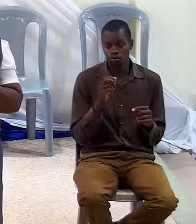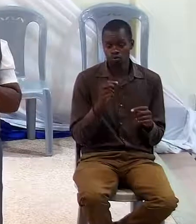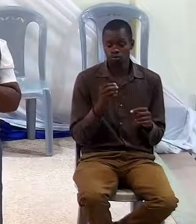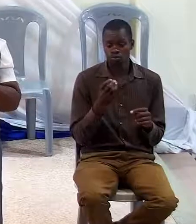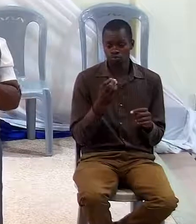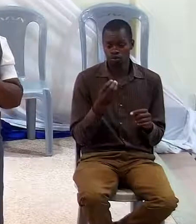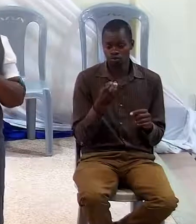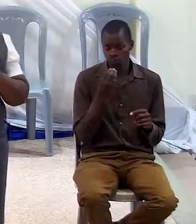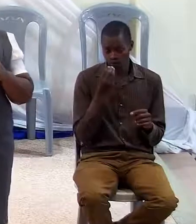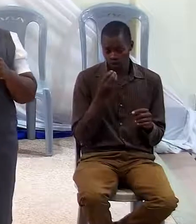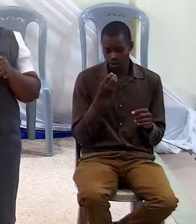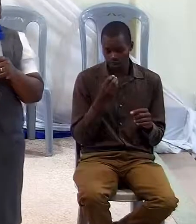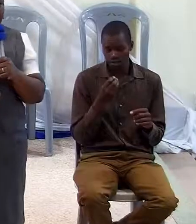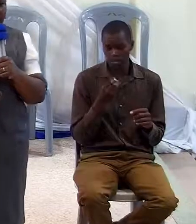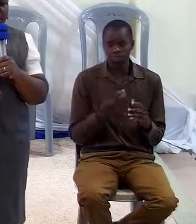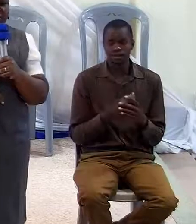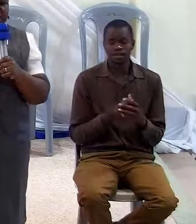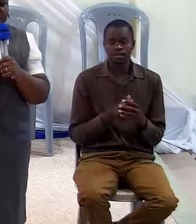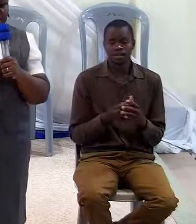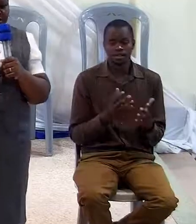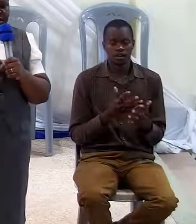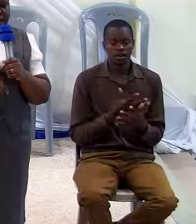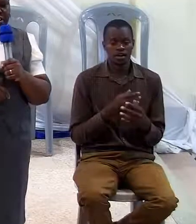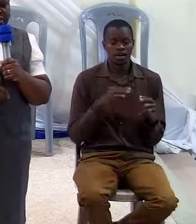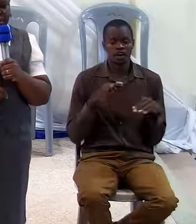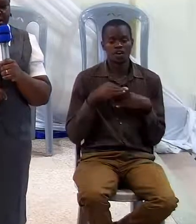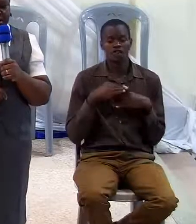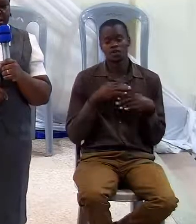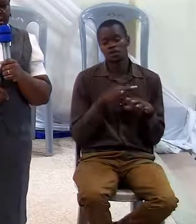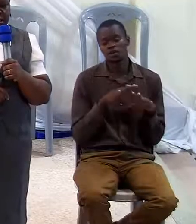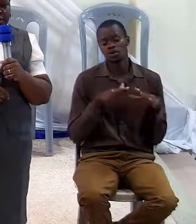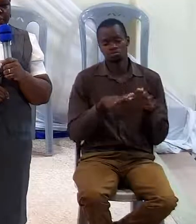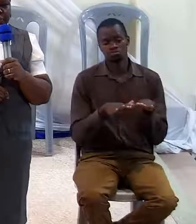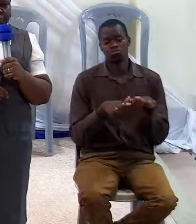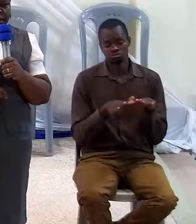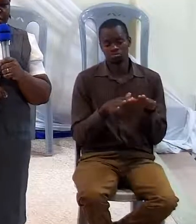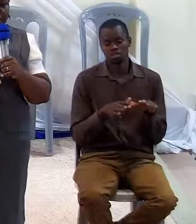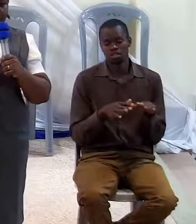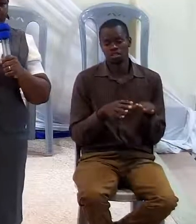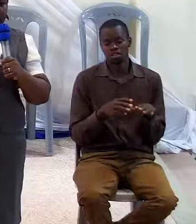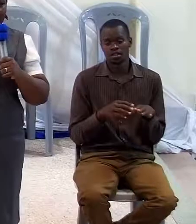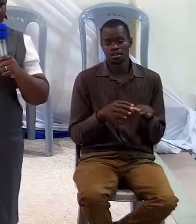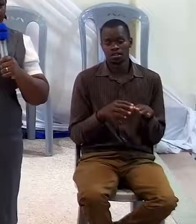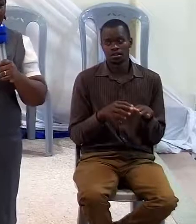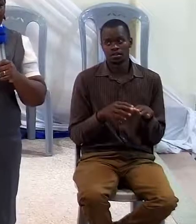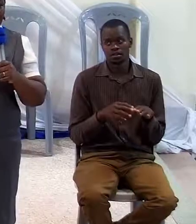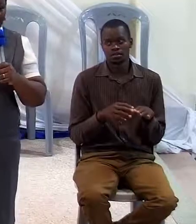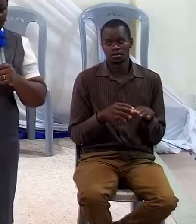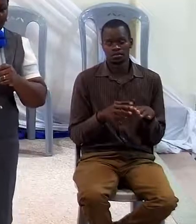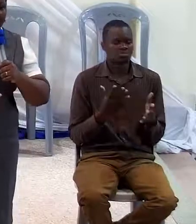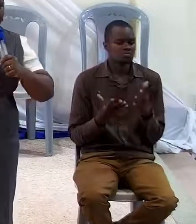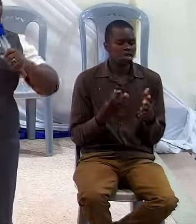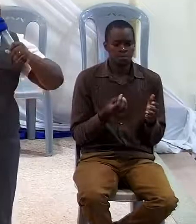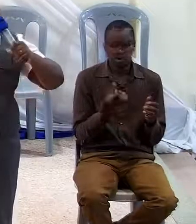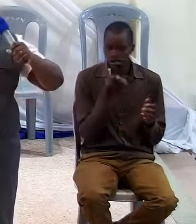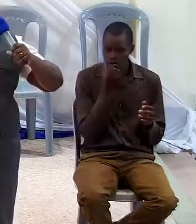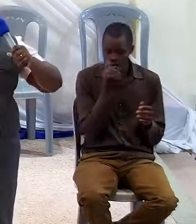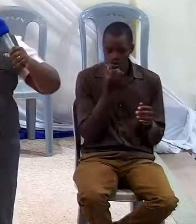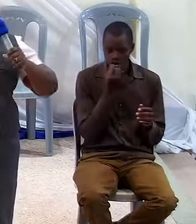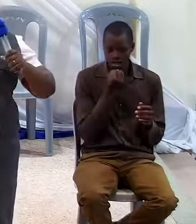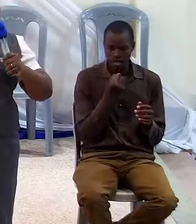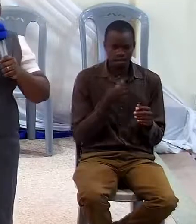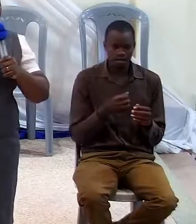yourself, even if it is the right chapati. If you took a ugali and ate a whole